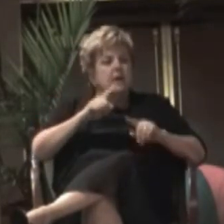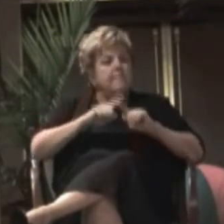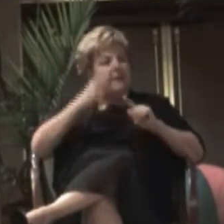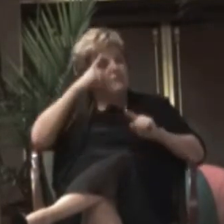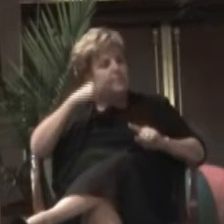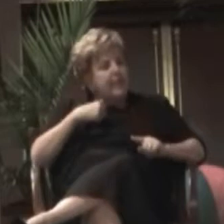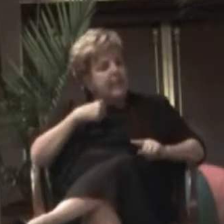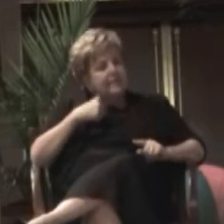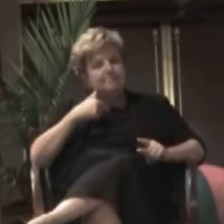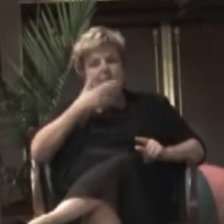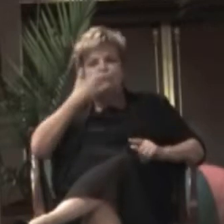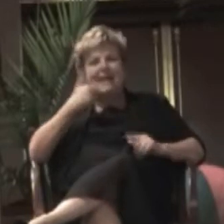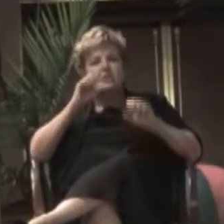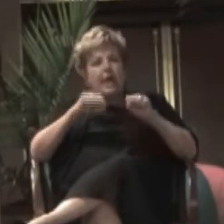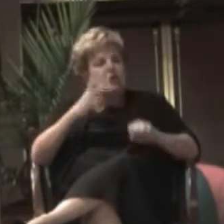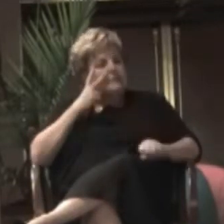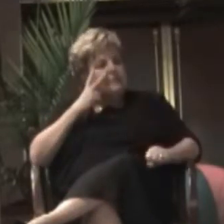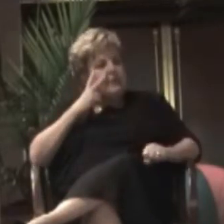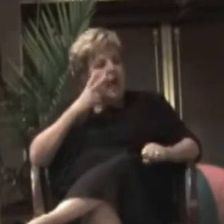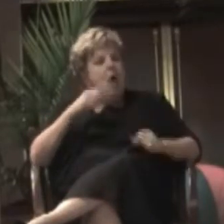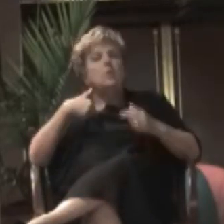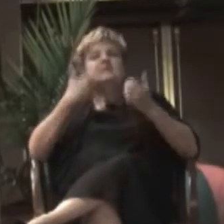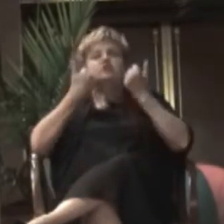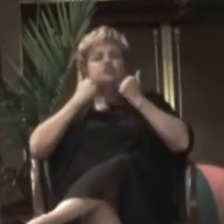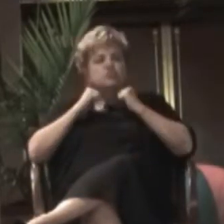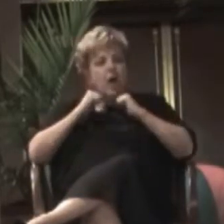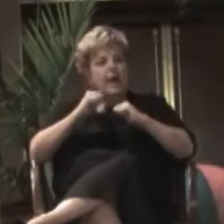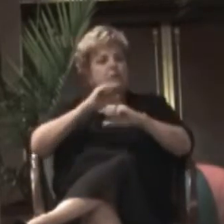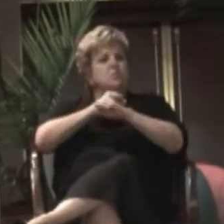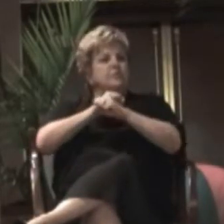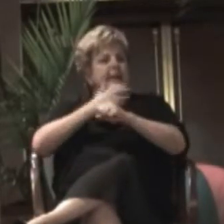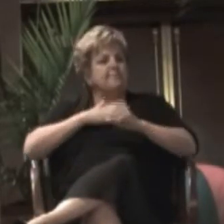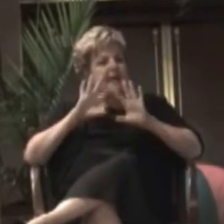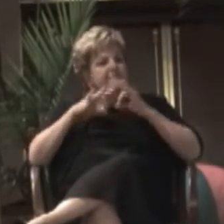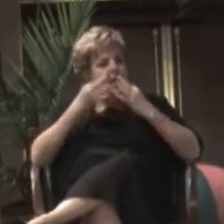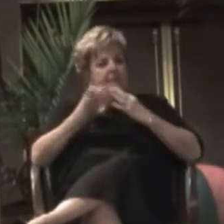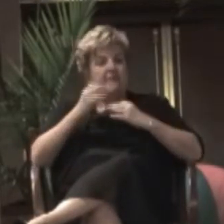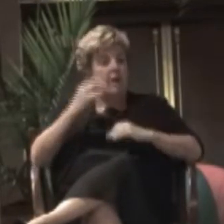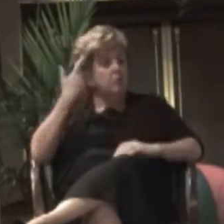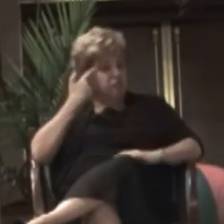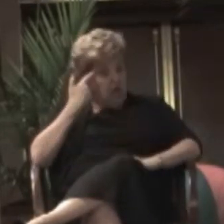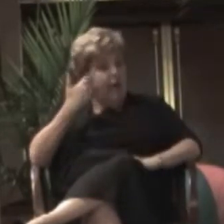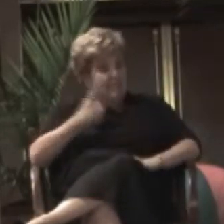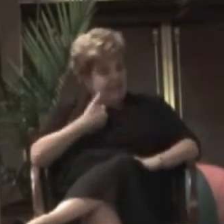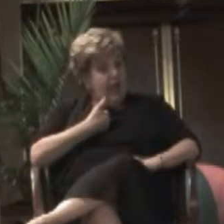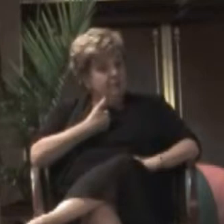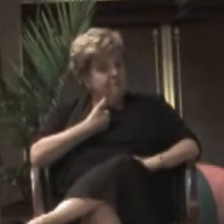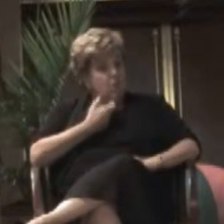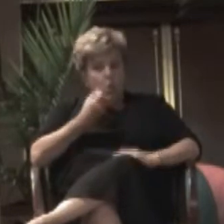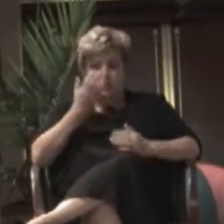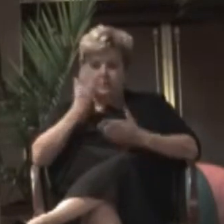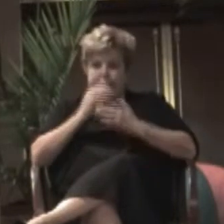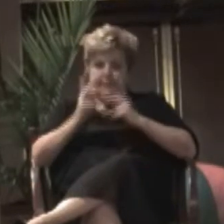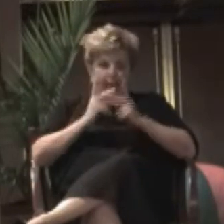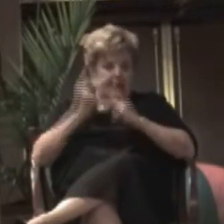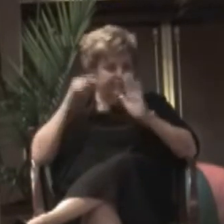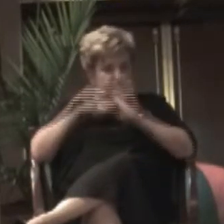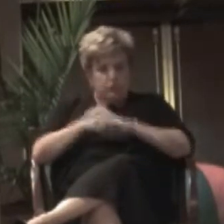was just trying to protect the family. Had I just shot myself or some overtly suicidal, that they would have always